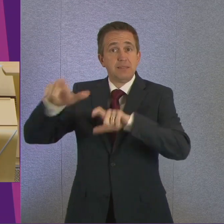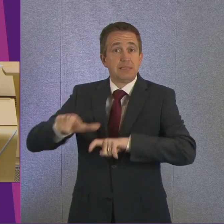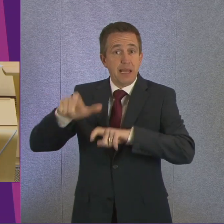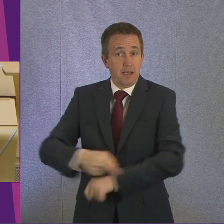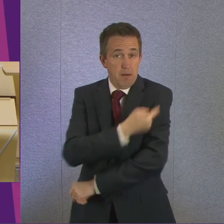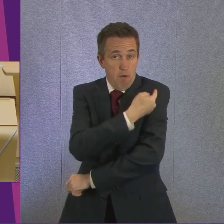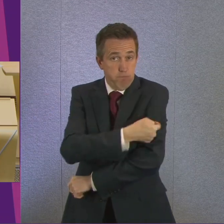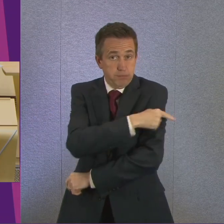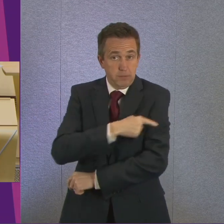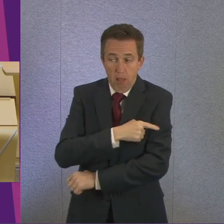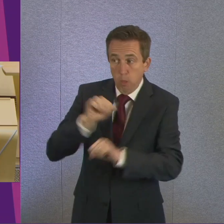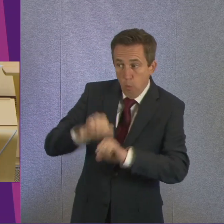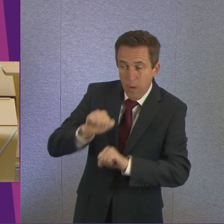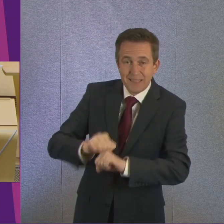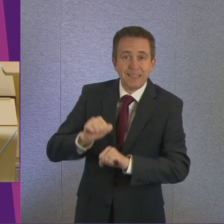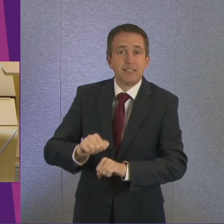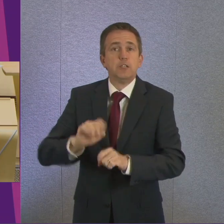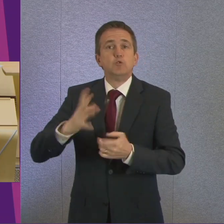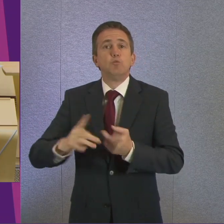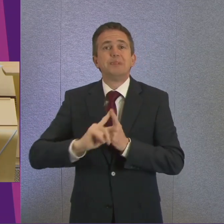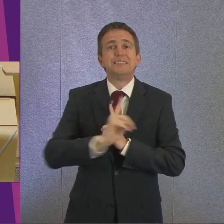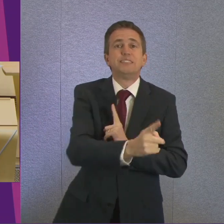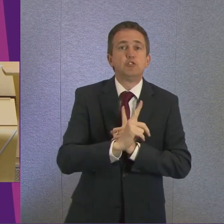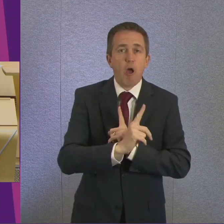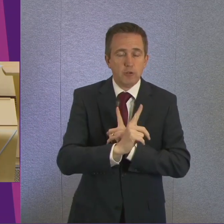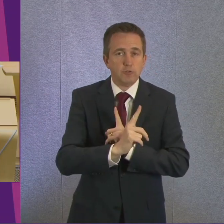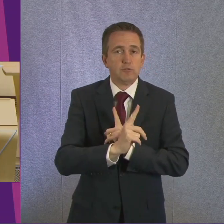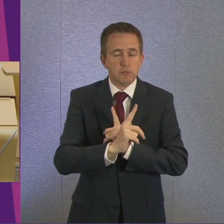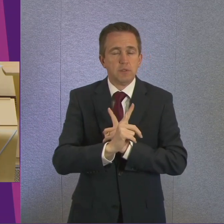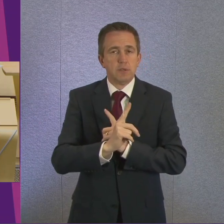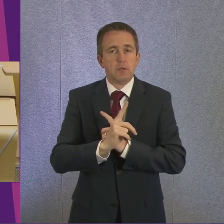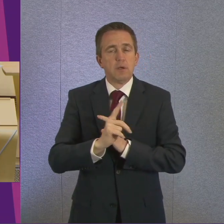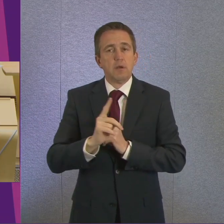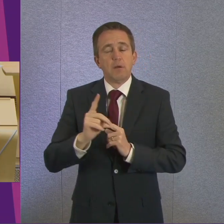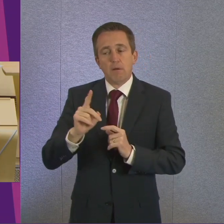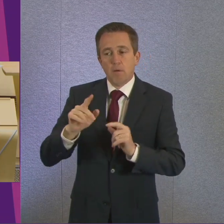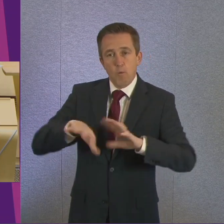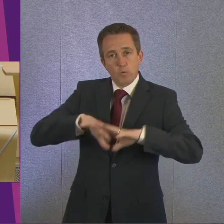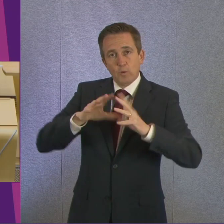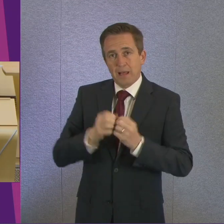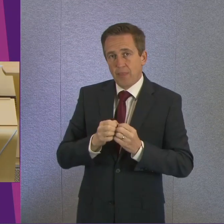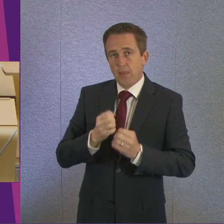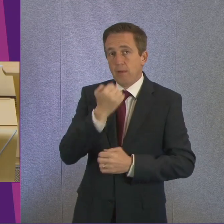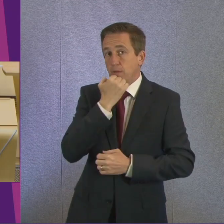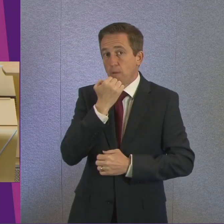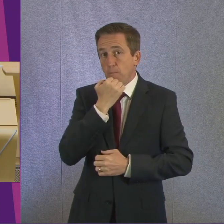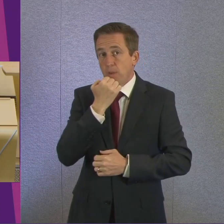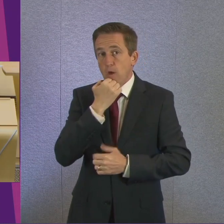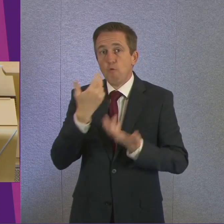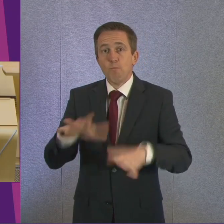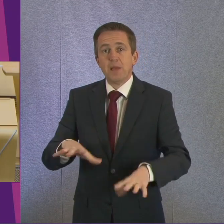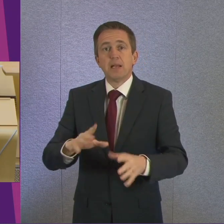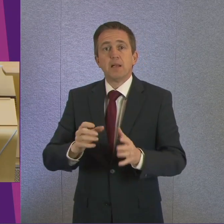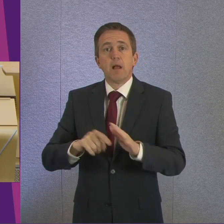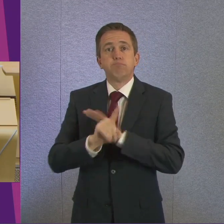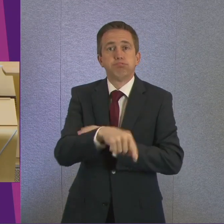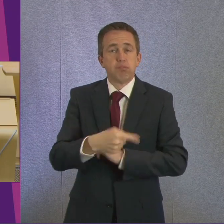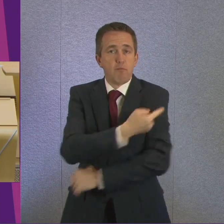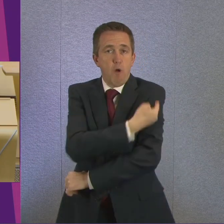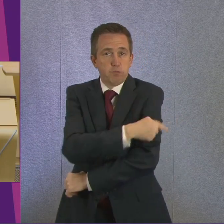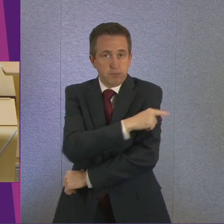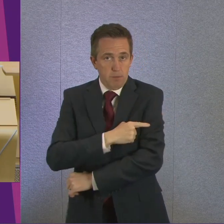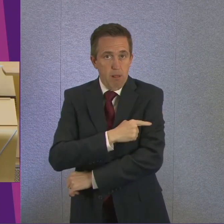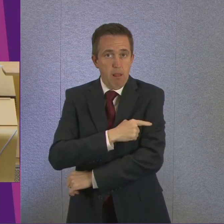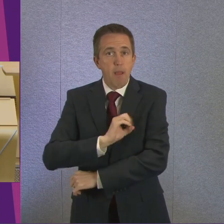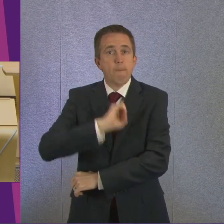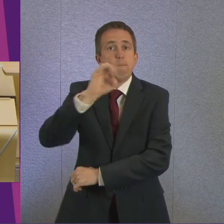who clinically no longer need to be there. The numbers of those who have been discharged over that period, who have gone to care